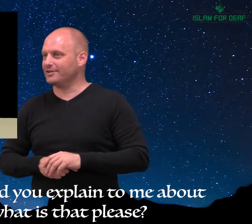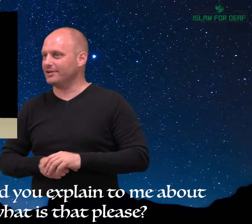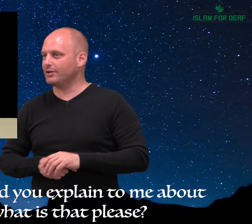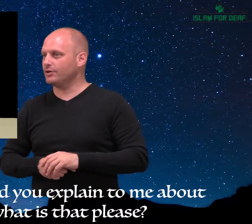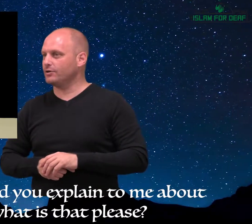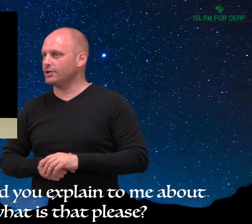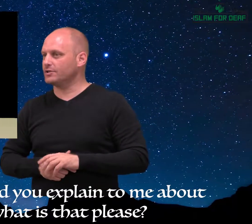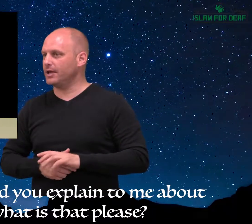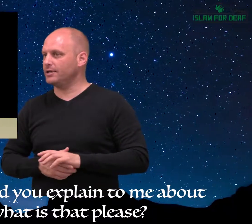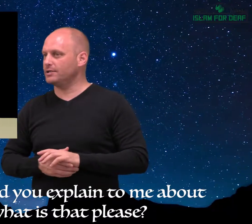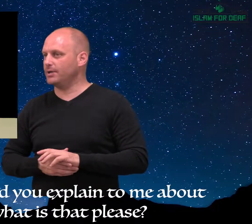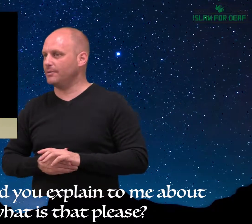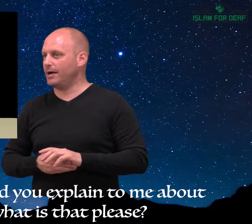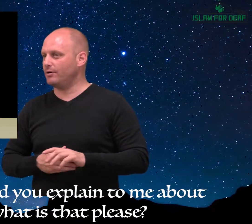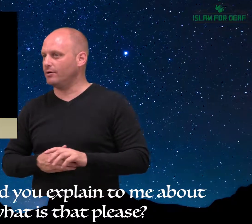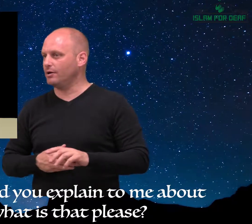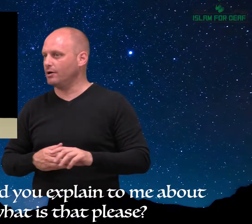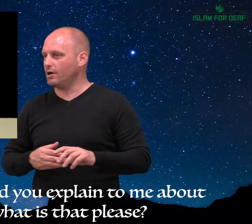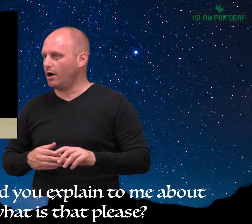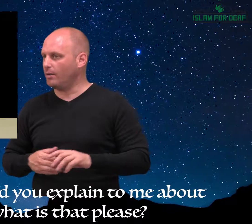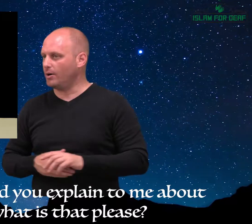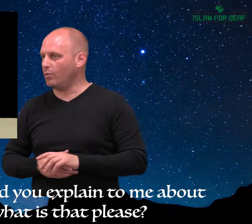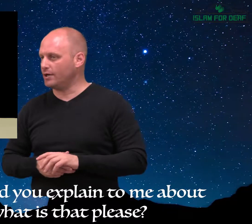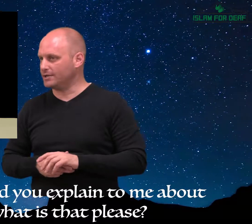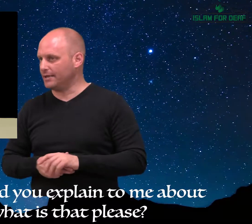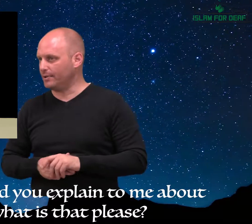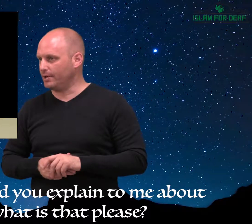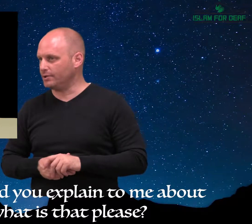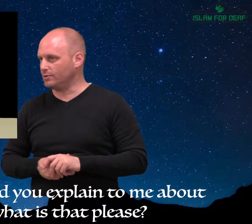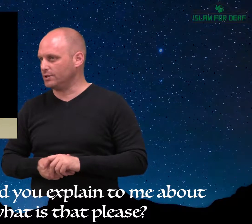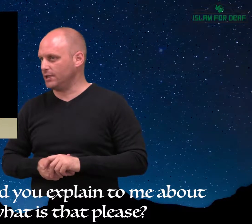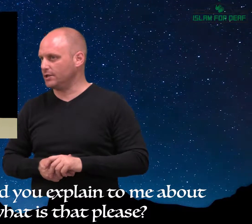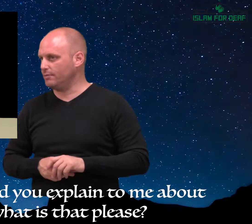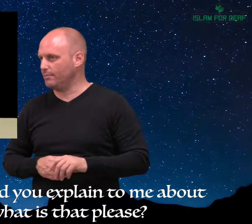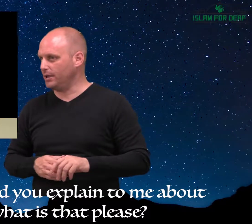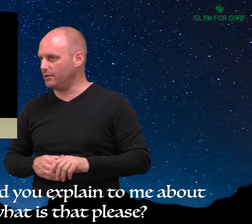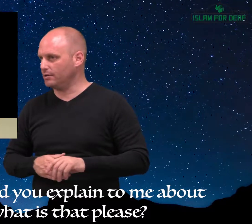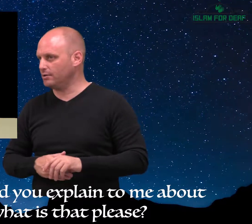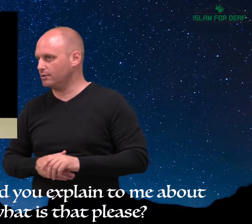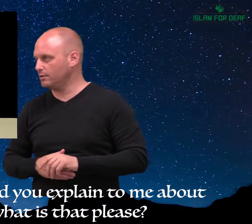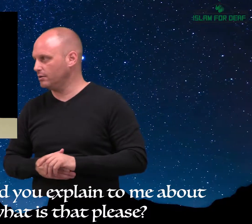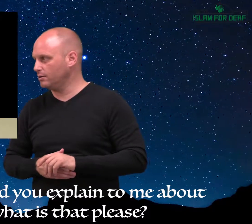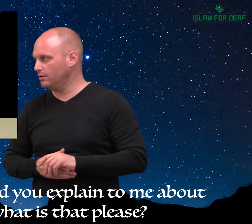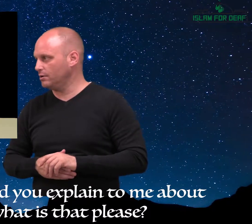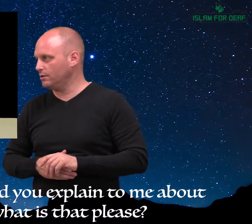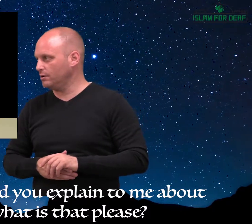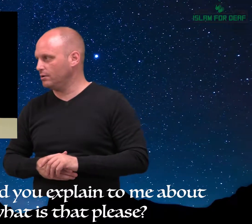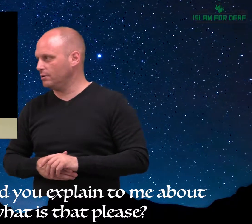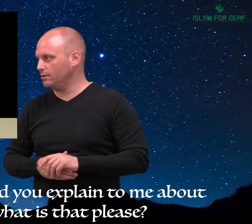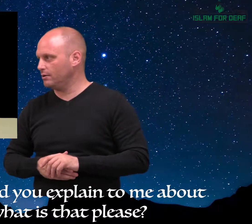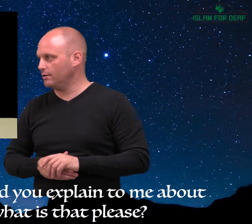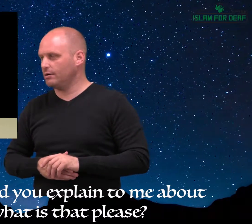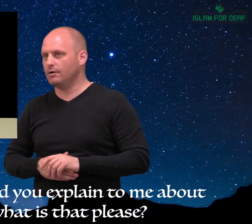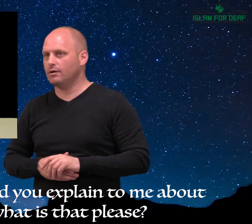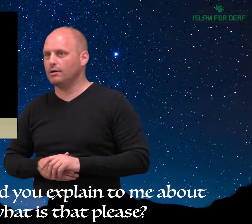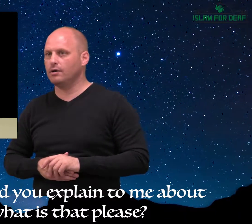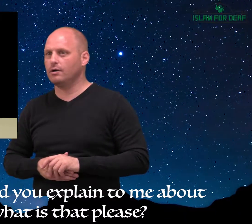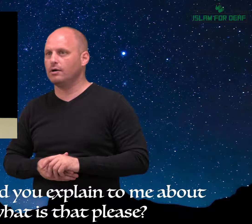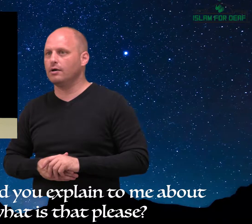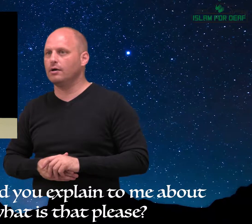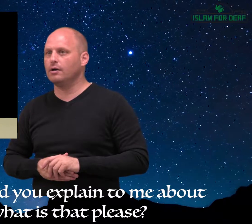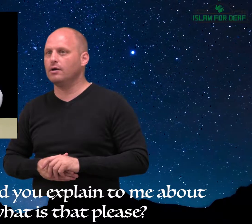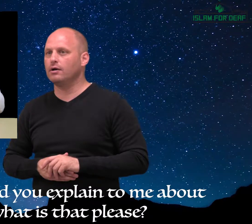Yeah, you, could you explain to me about karma, what is that thing? What does that term mean? Karma, I can't understand.